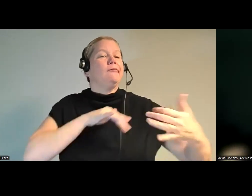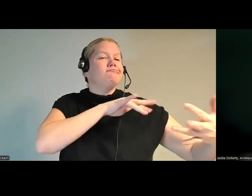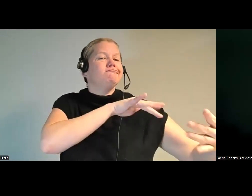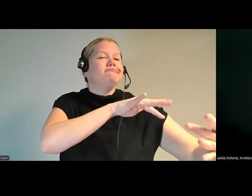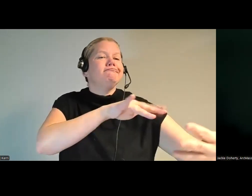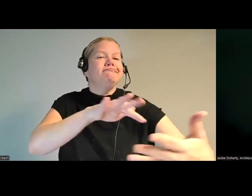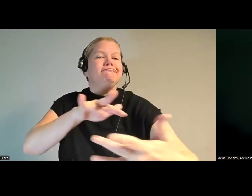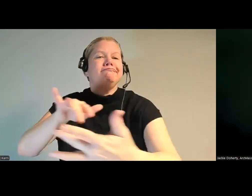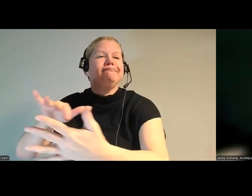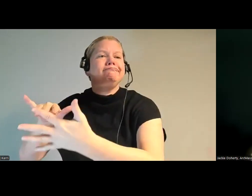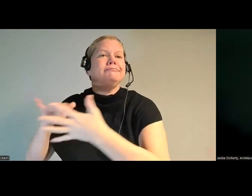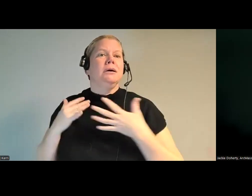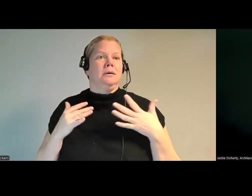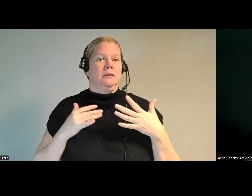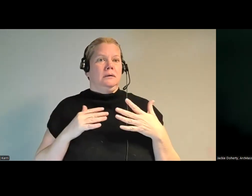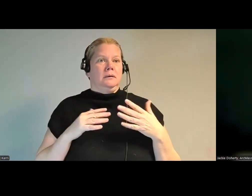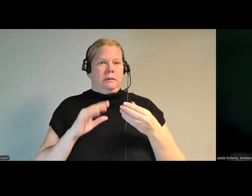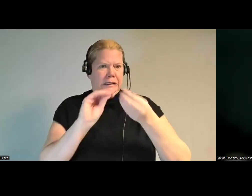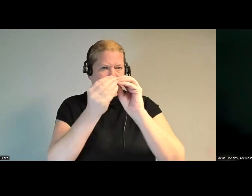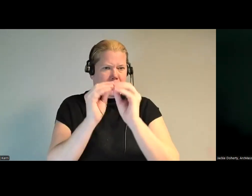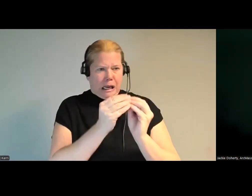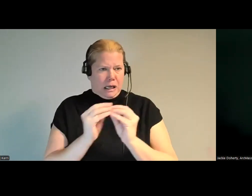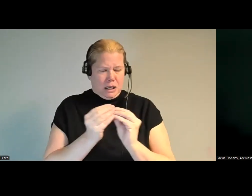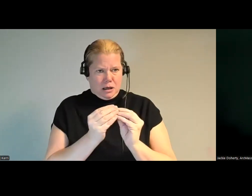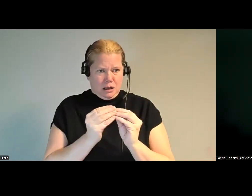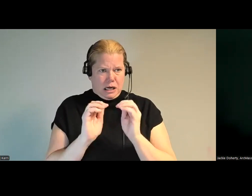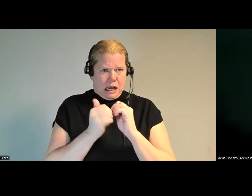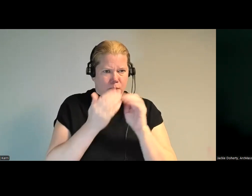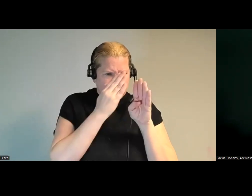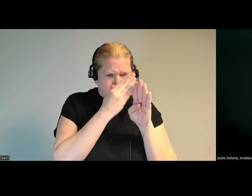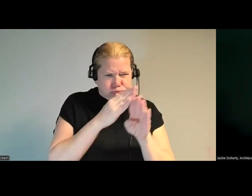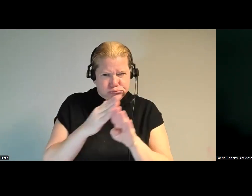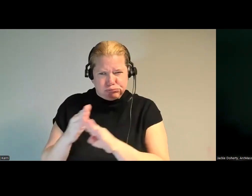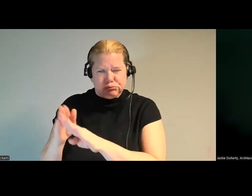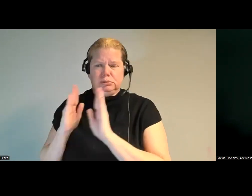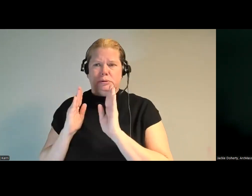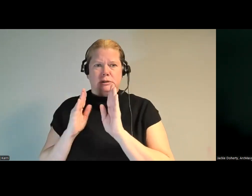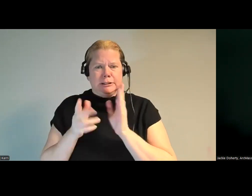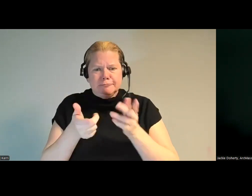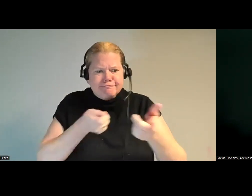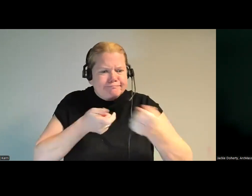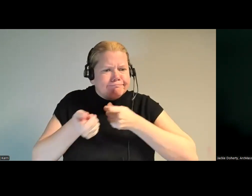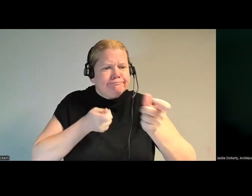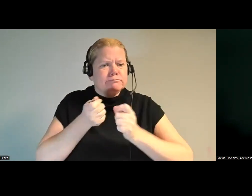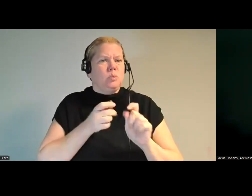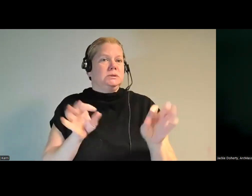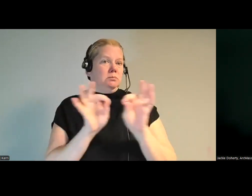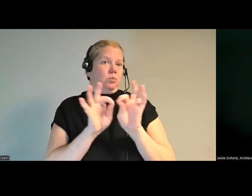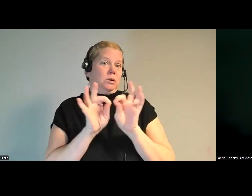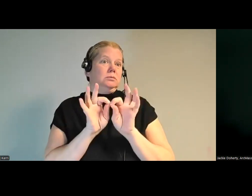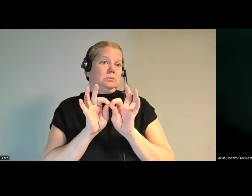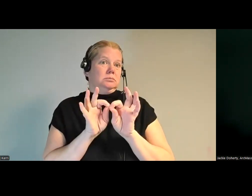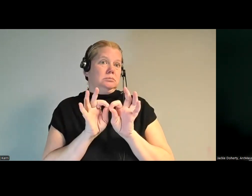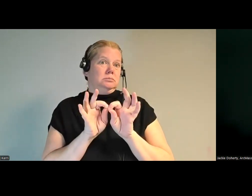of refining what pieces of this information that we can look at from